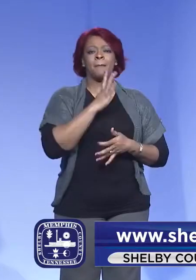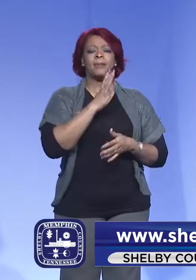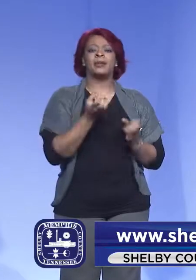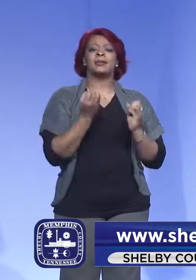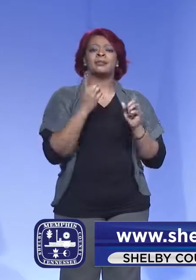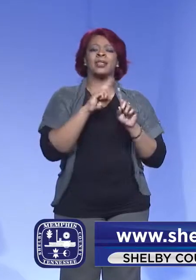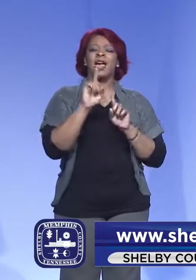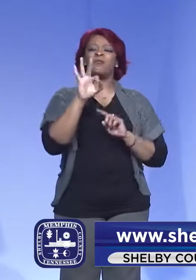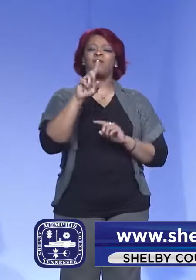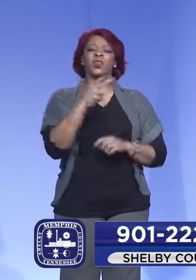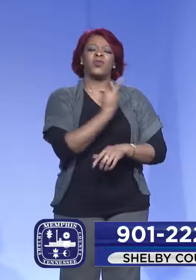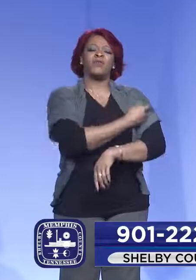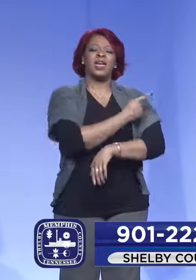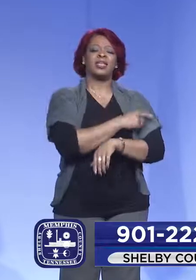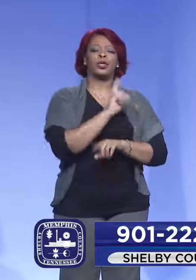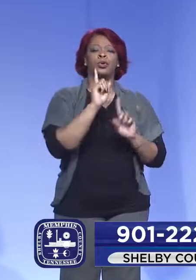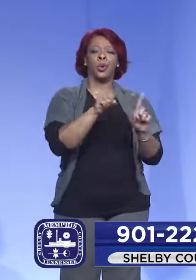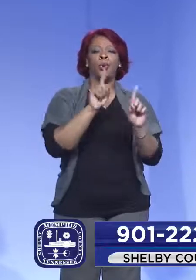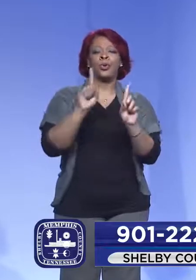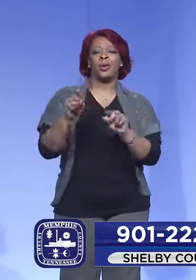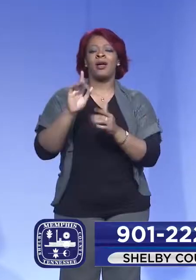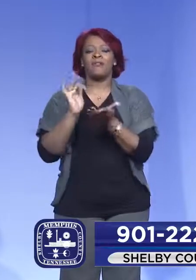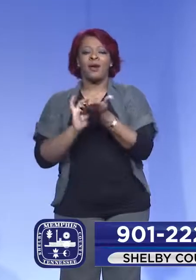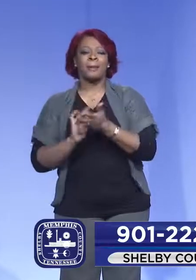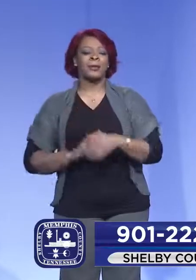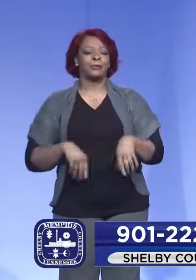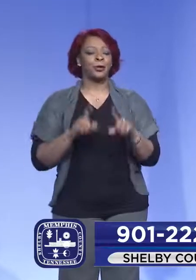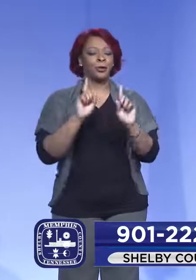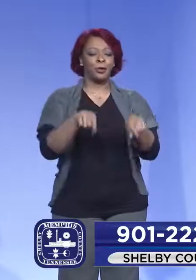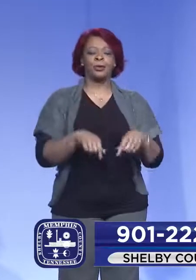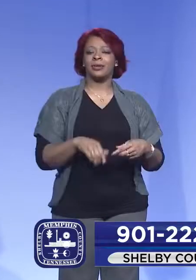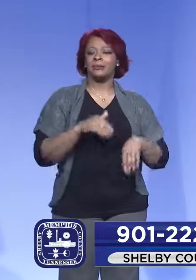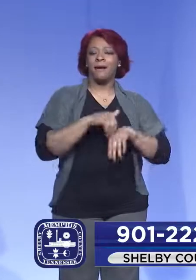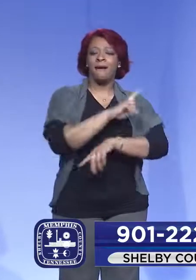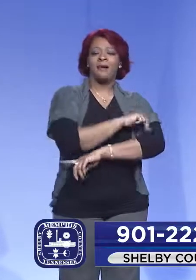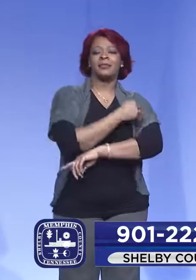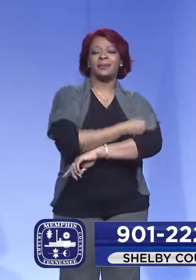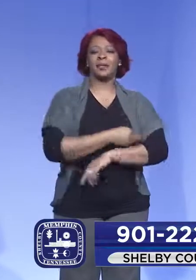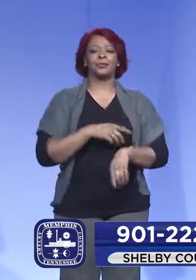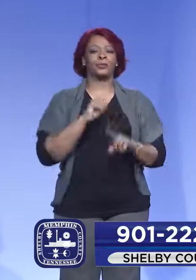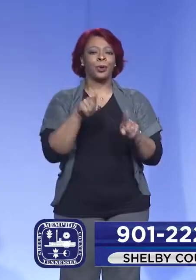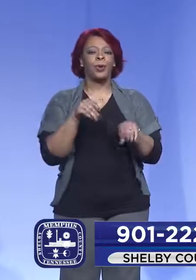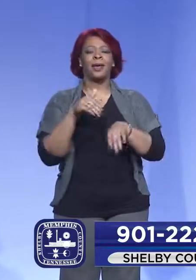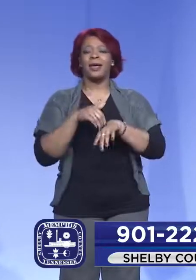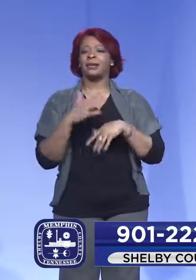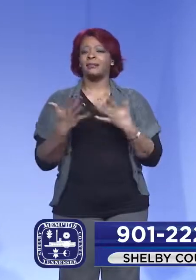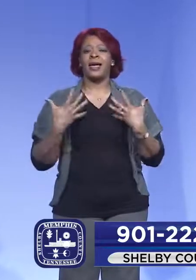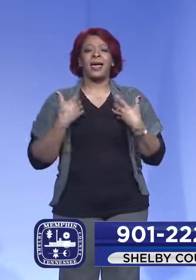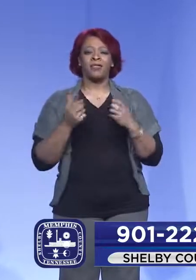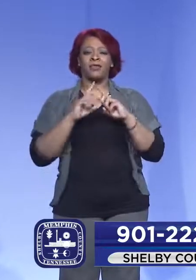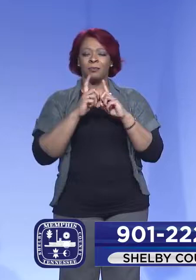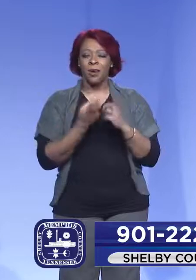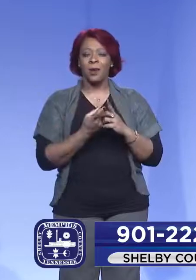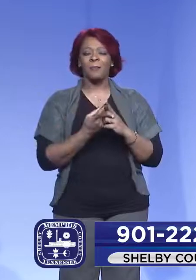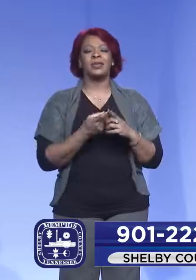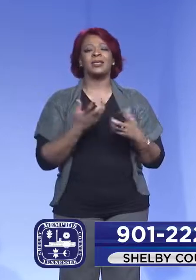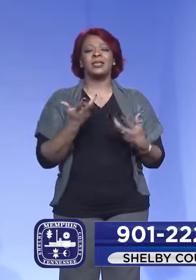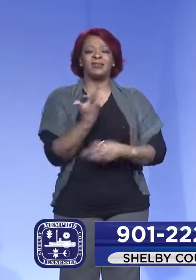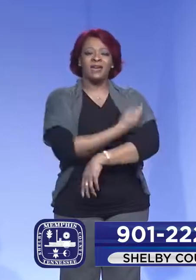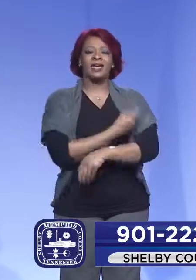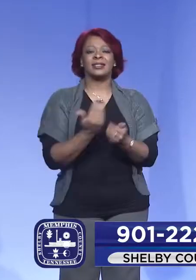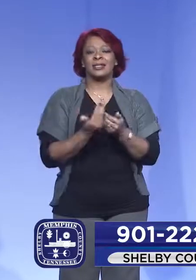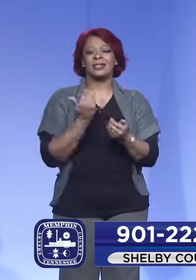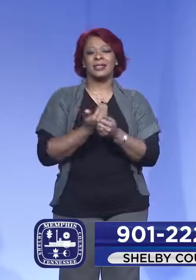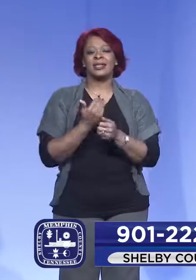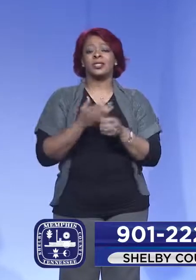like flu vaccine, where you can get it at a pharmacy, you can get it at a hospital, you can get it at a health department. So